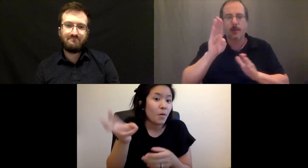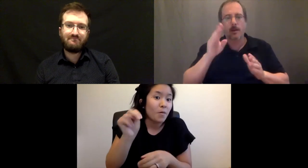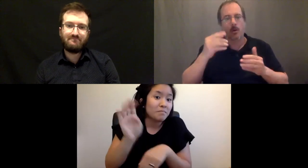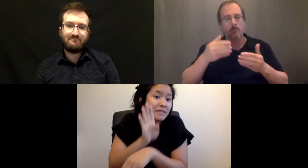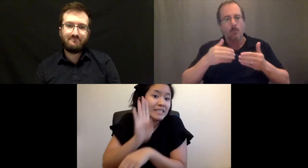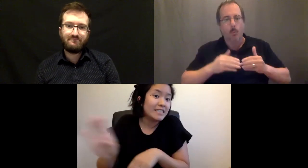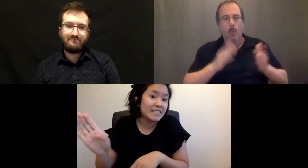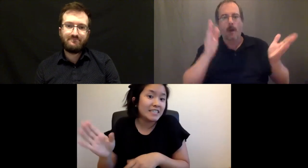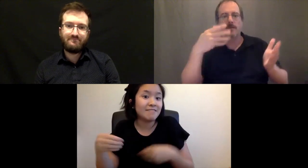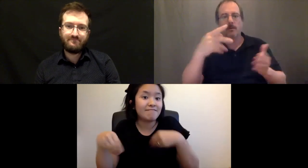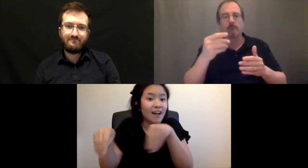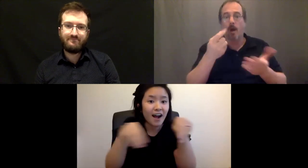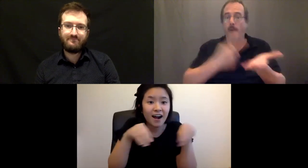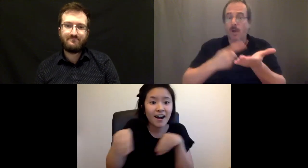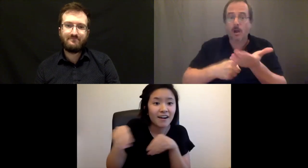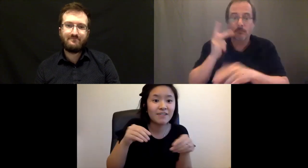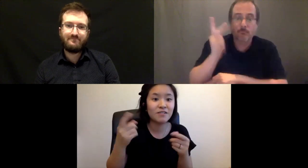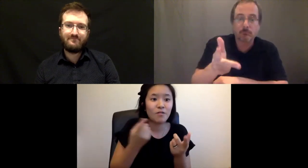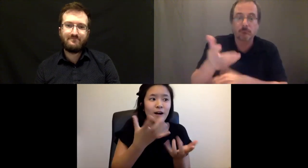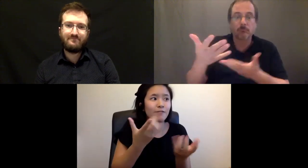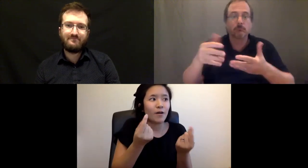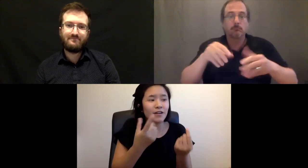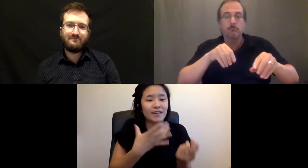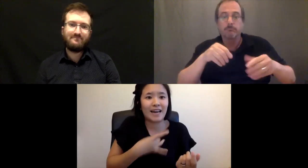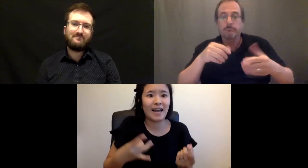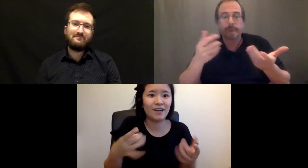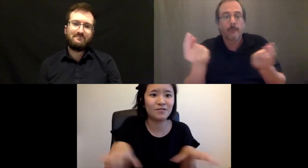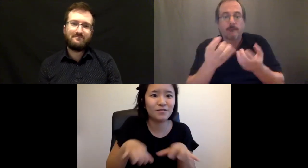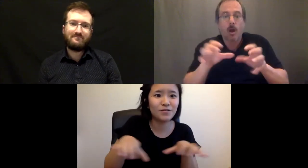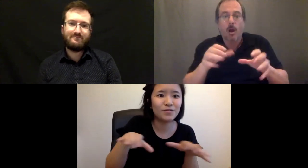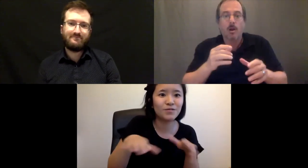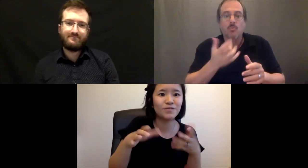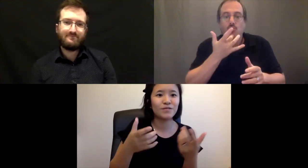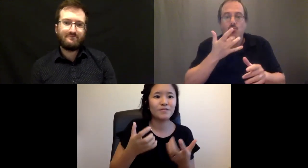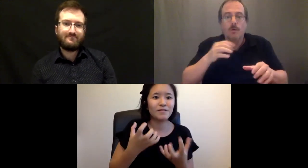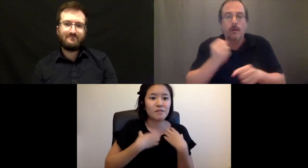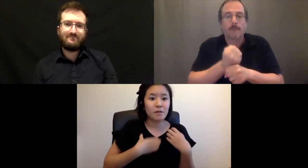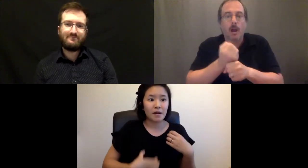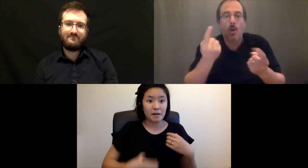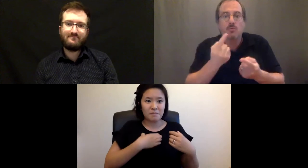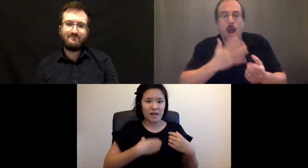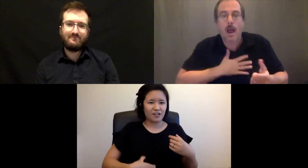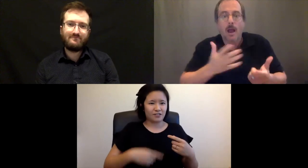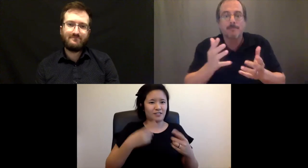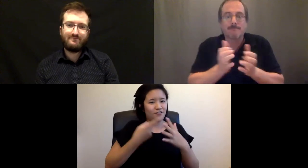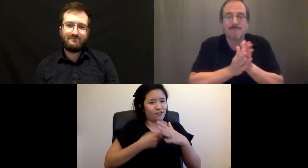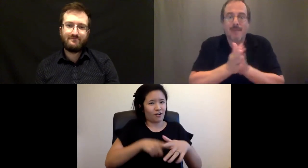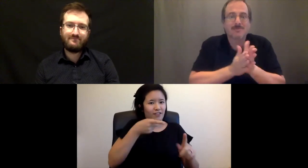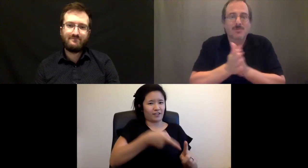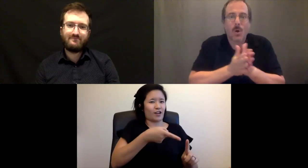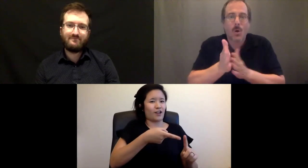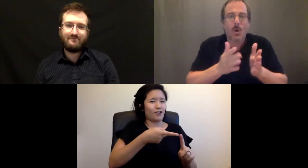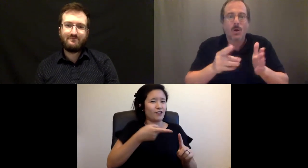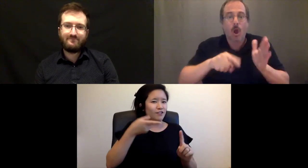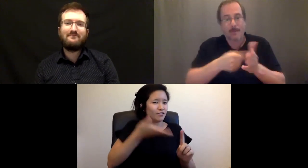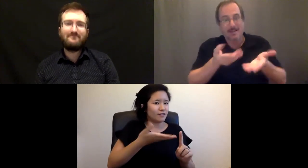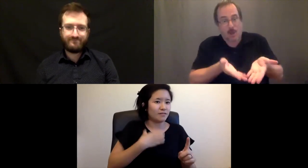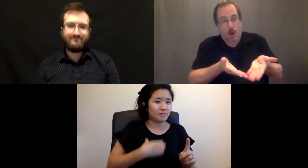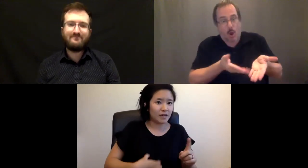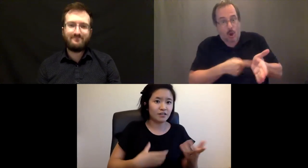right? Create your own business, sell your wares, do what you like to do, follow your passion.